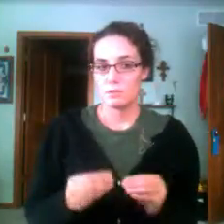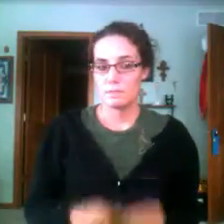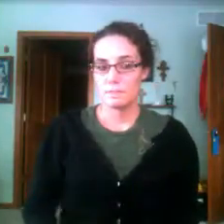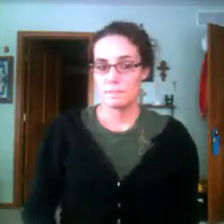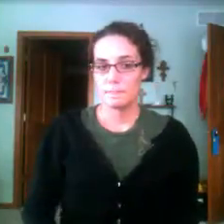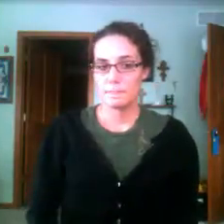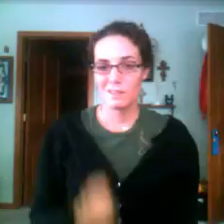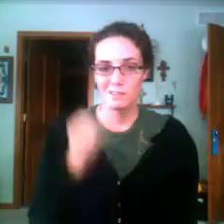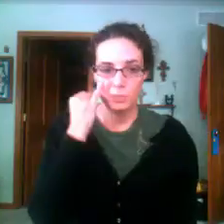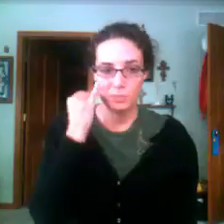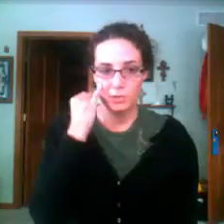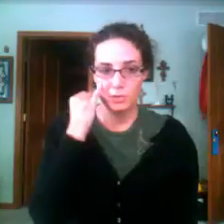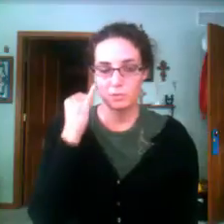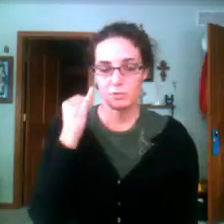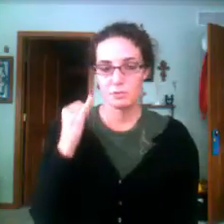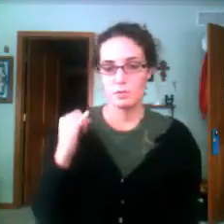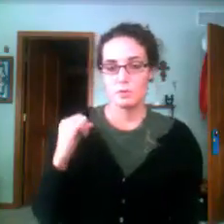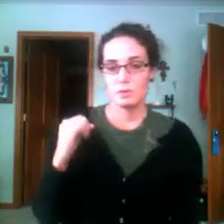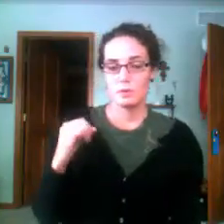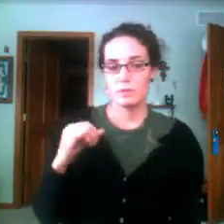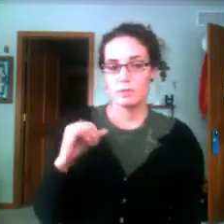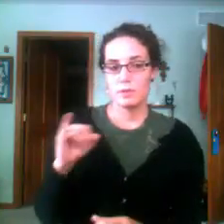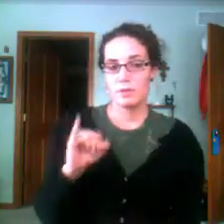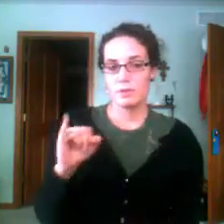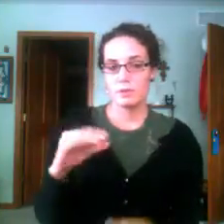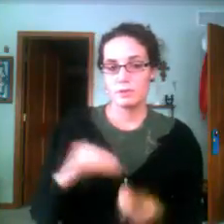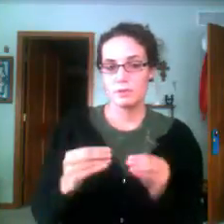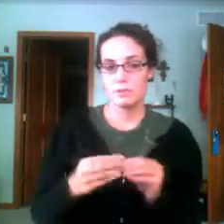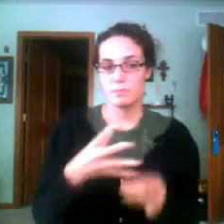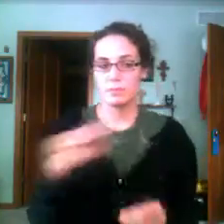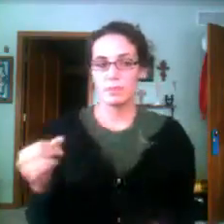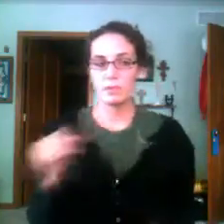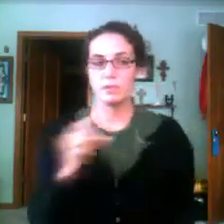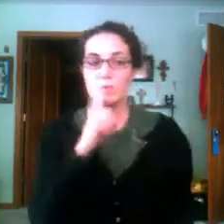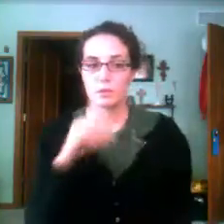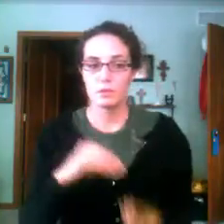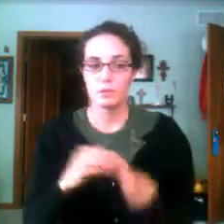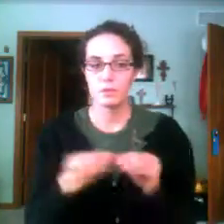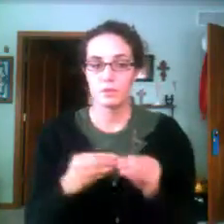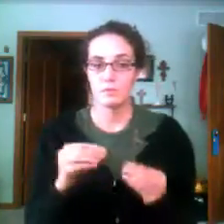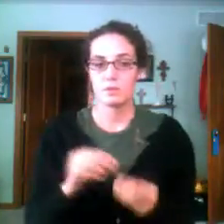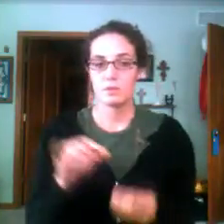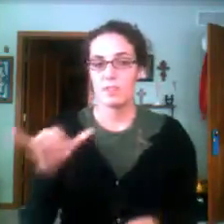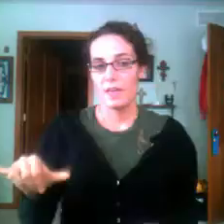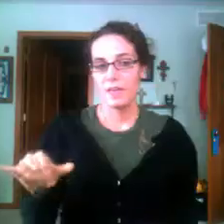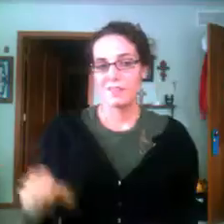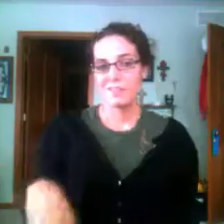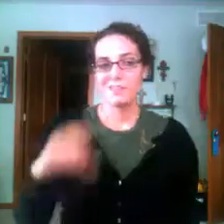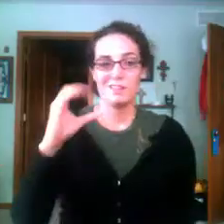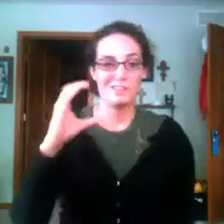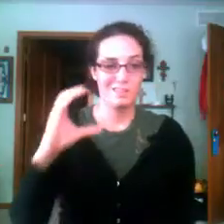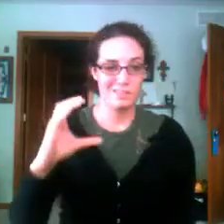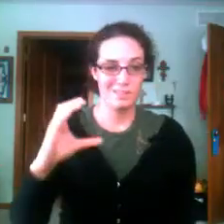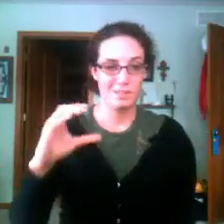If we combine this imaginary numbers with the real numbers, then that is what we're going to call complex